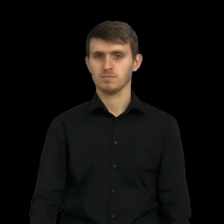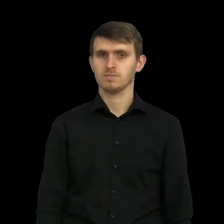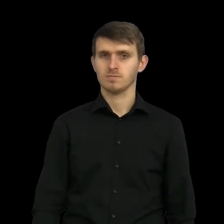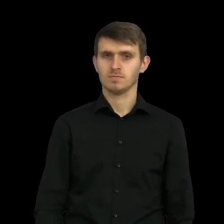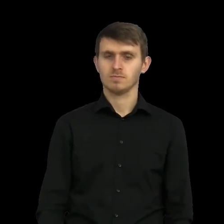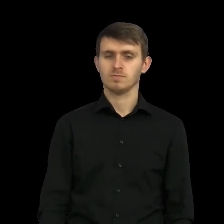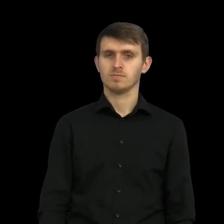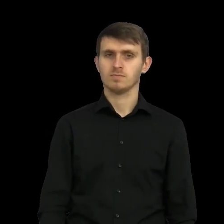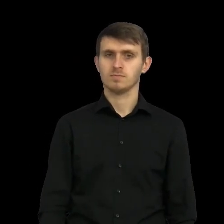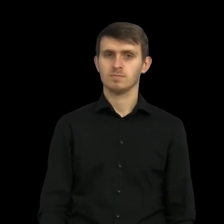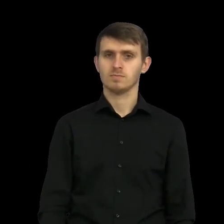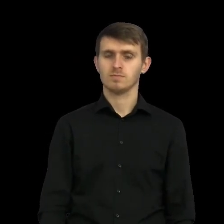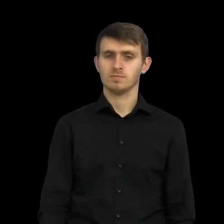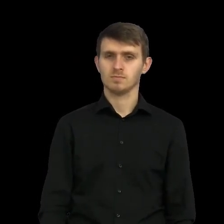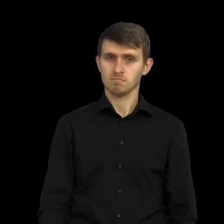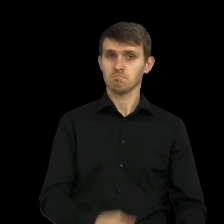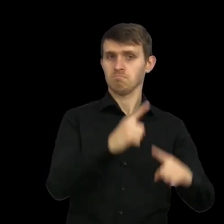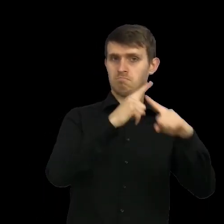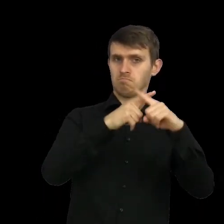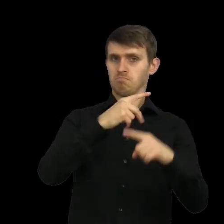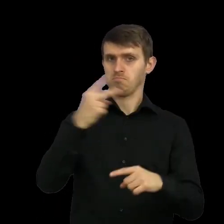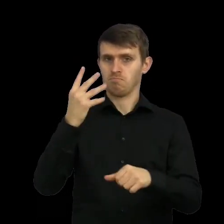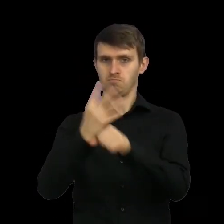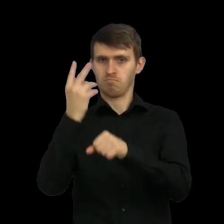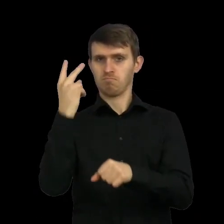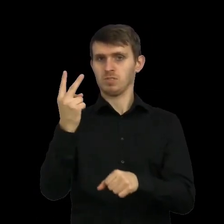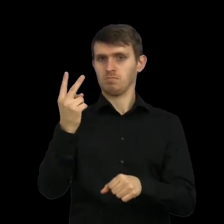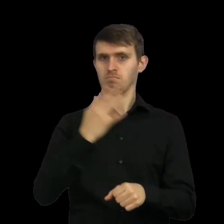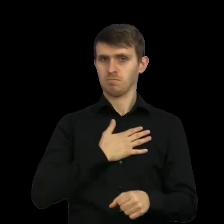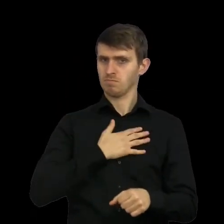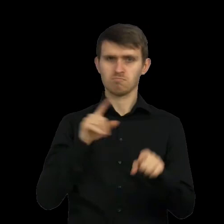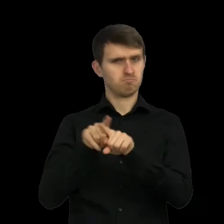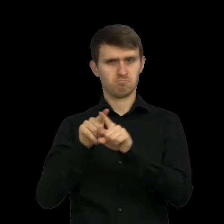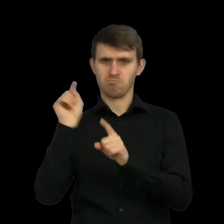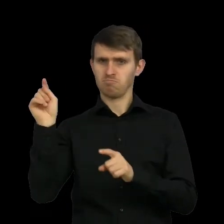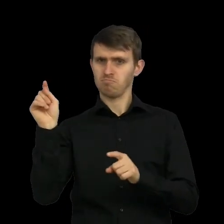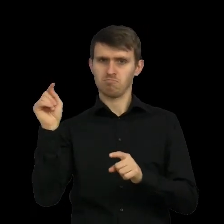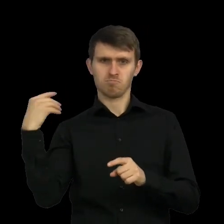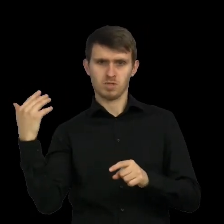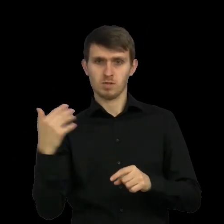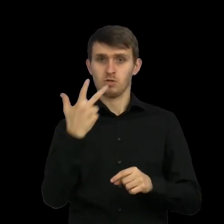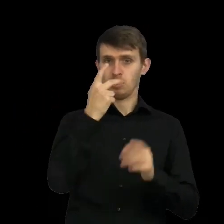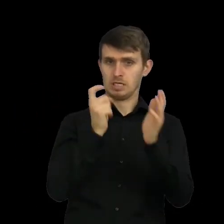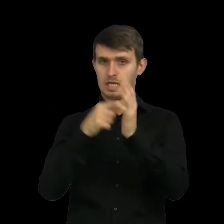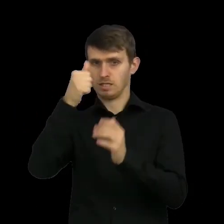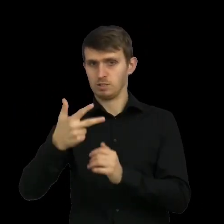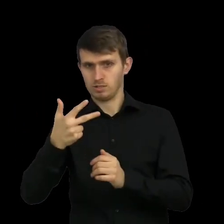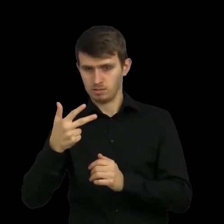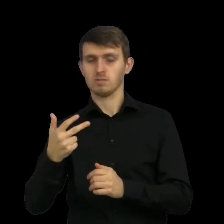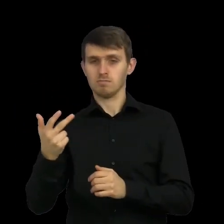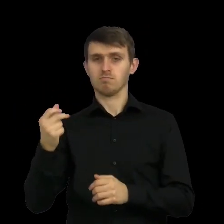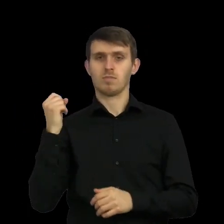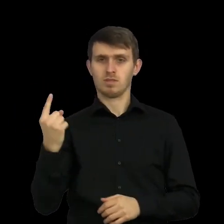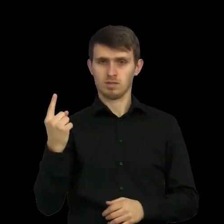12. So it's going to be 42. So we get x is equal to 42. And the same thing would happen here. 3 times 1 third